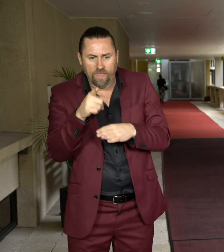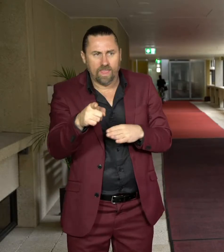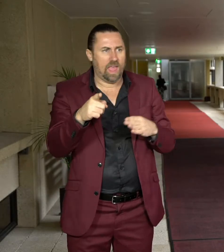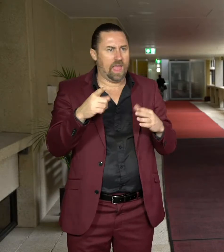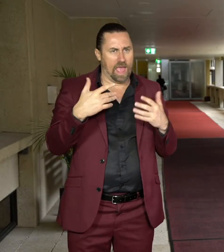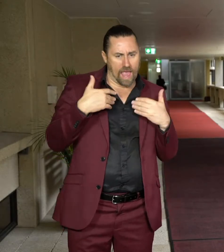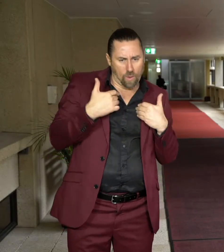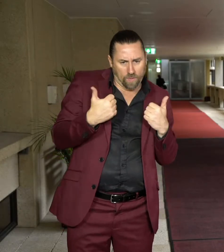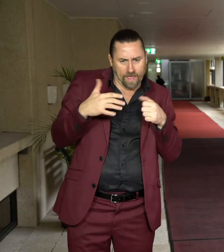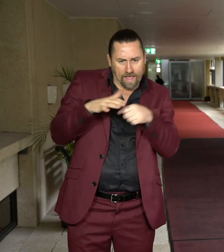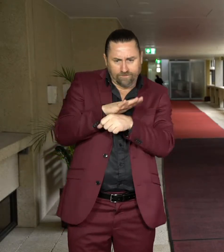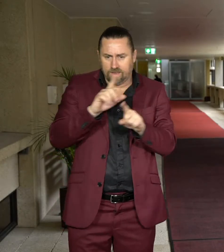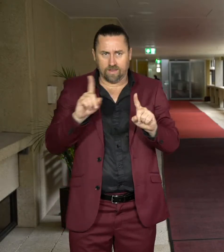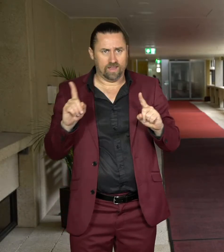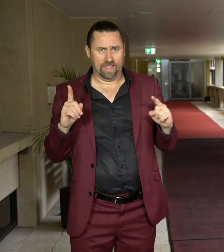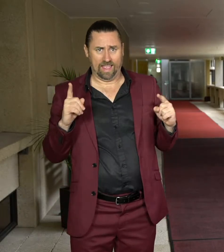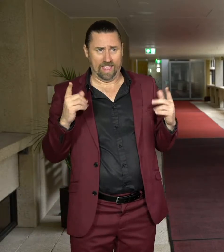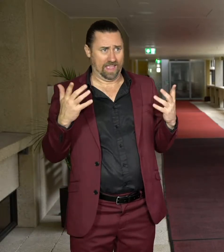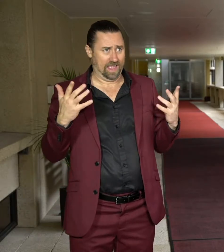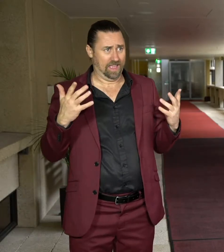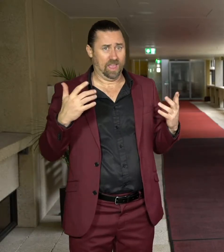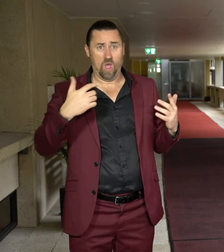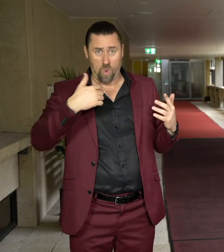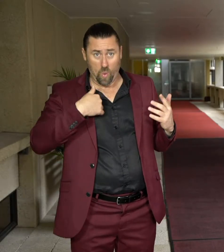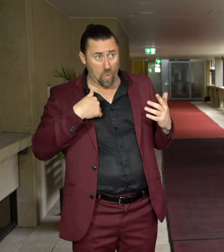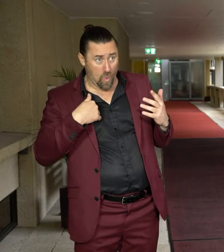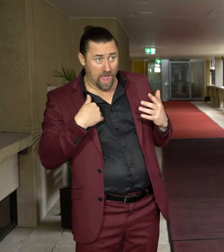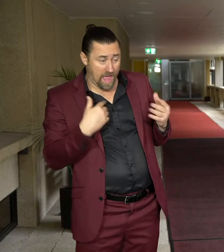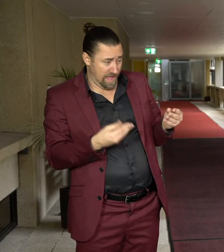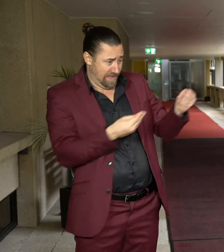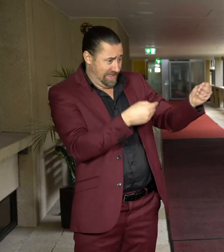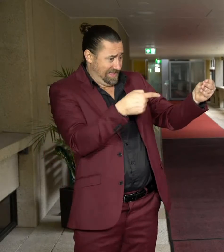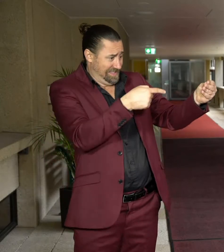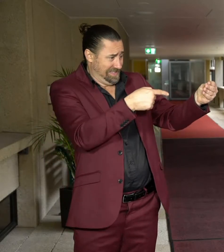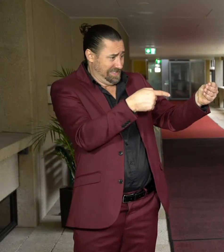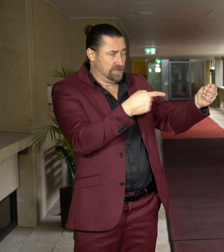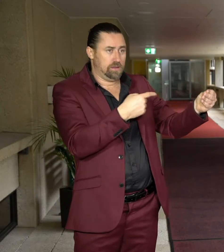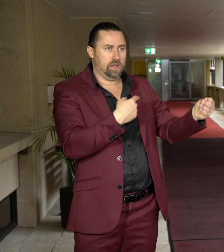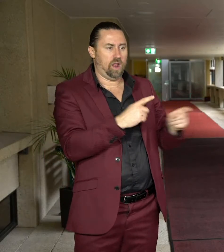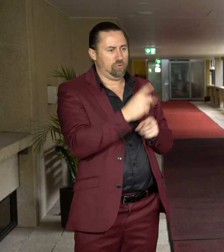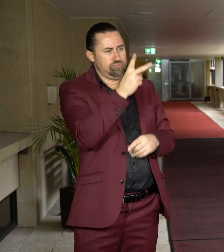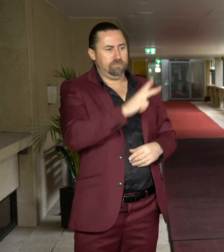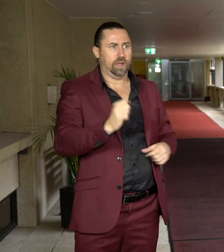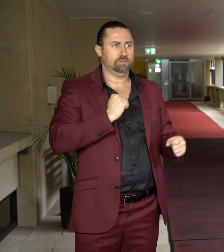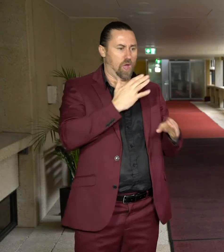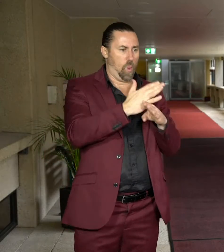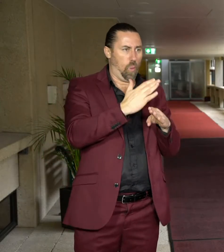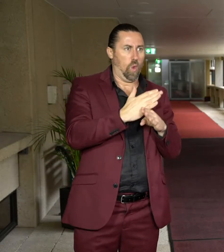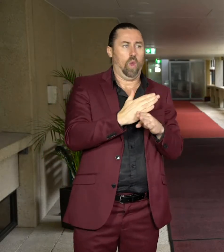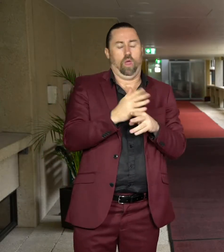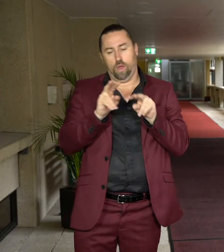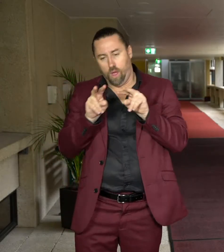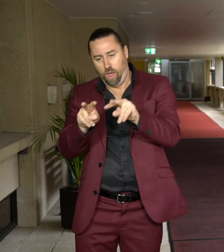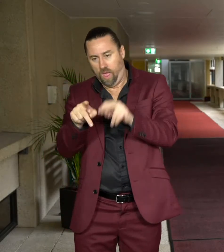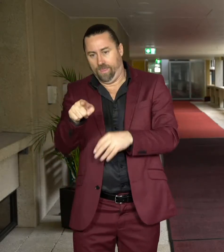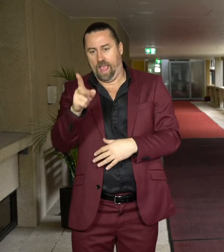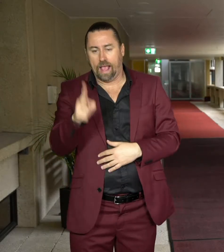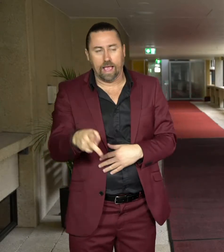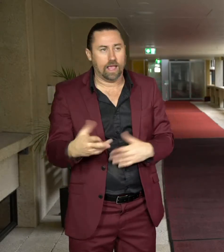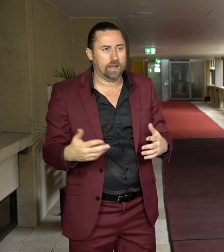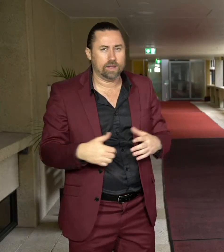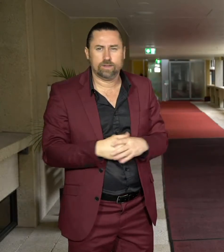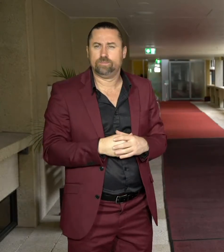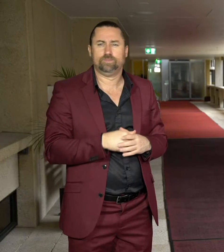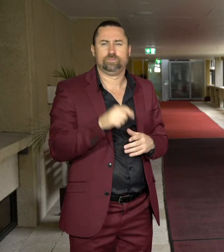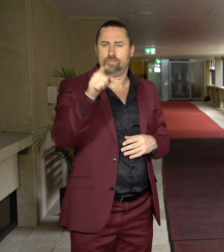All of the detail all of the effort that we put into Wellcamp will now have to redo because this is a very different prospect. How